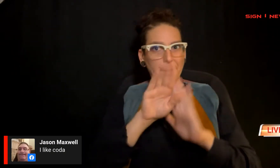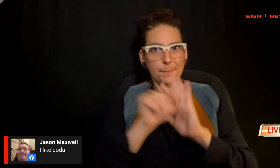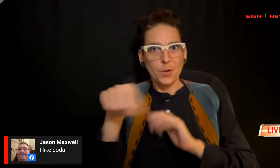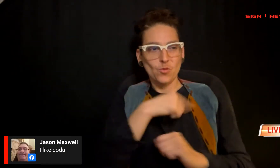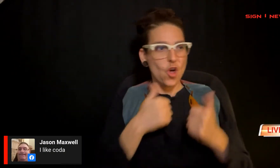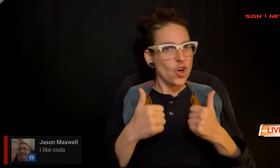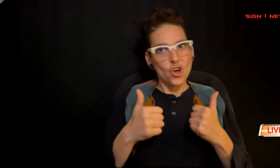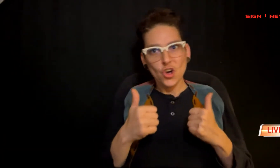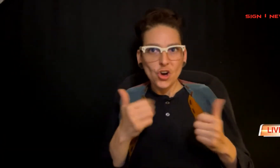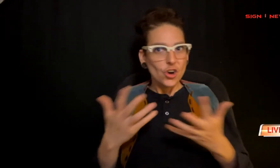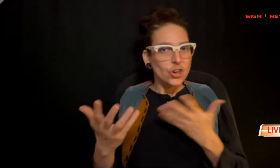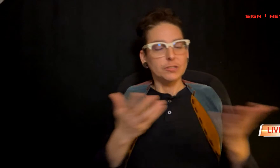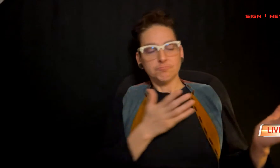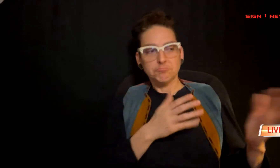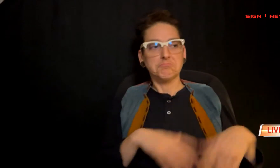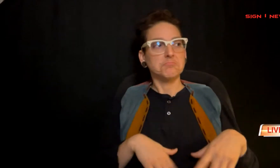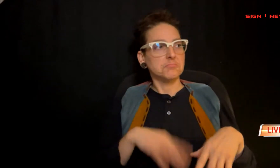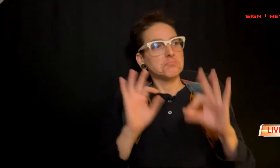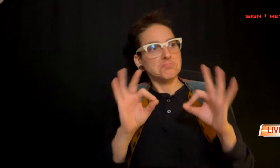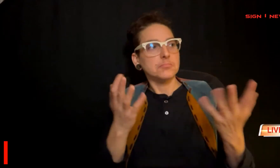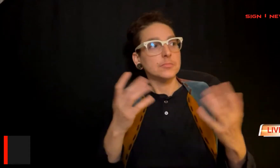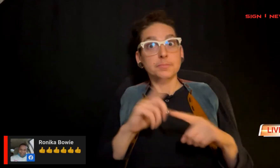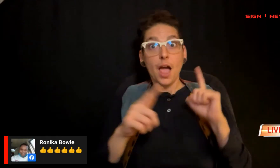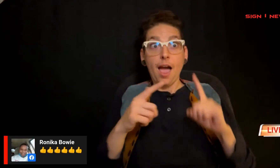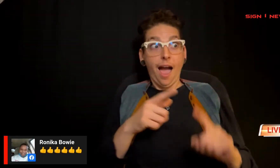Paul Rassi and The Sound of Metal was awesome.